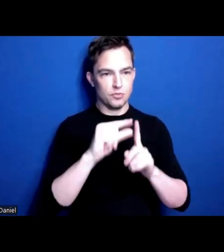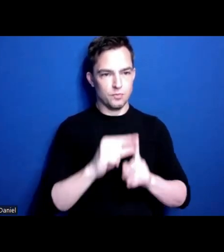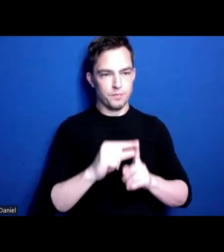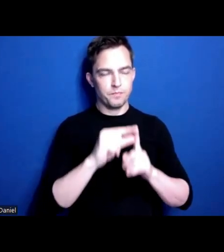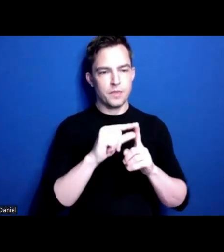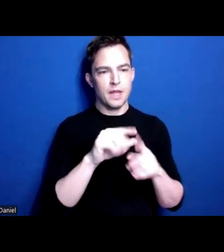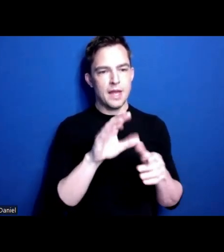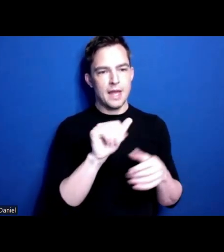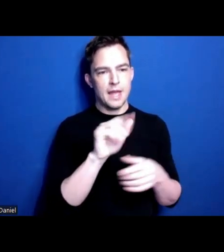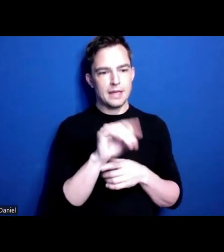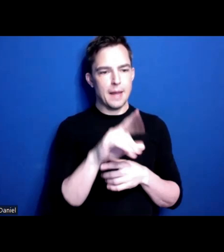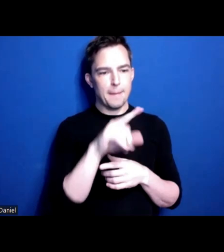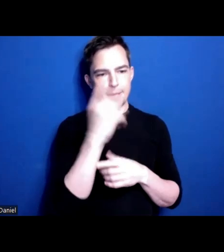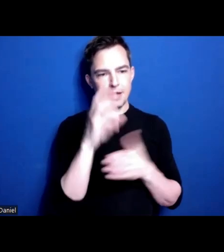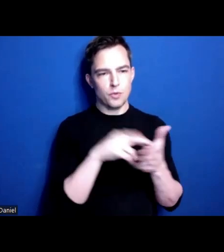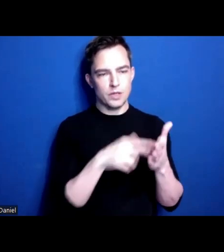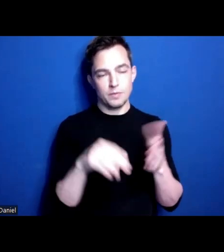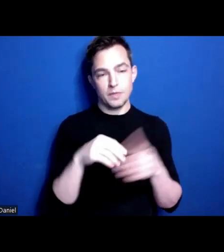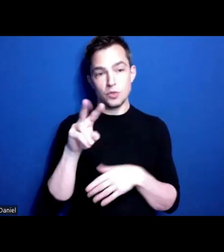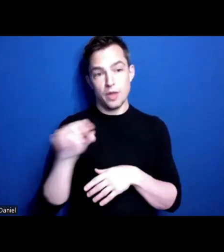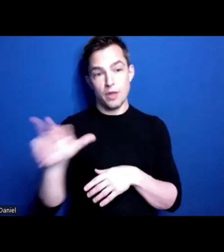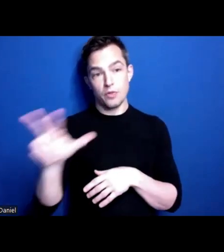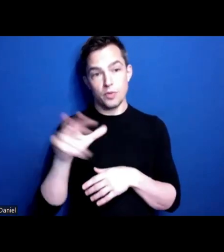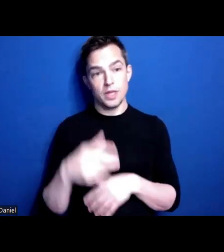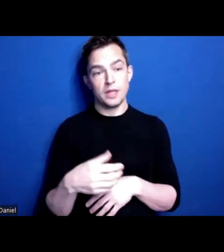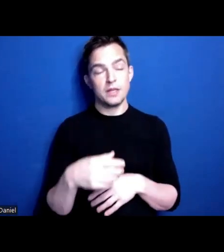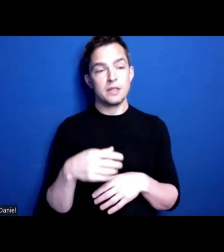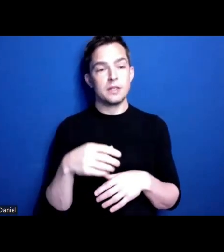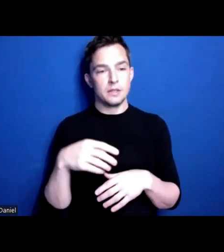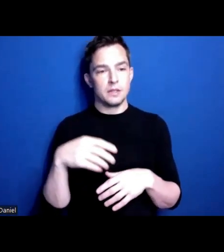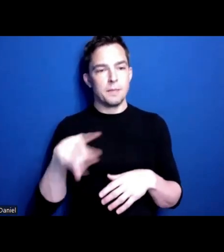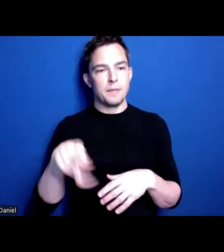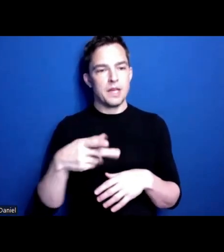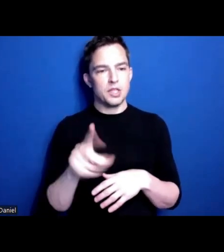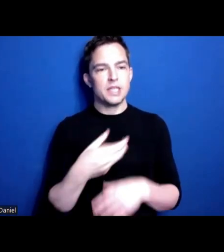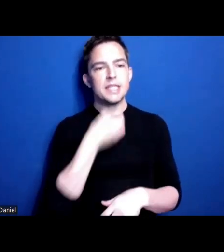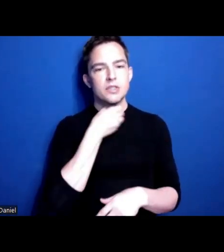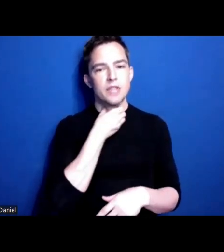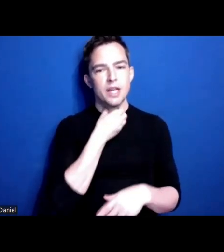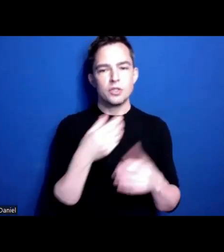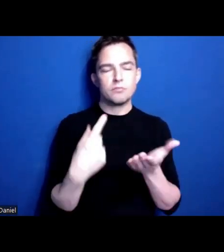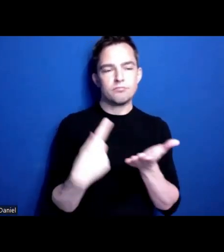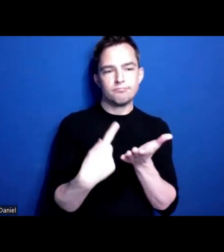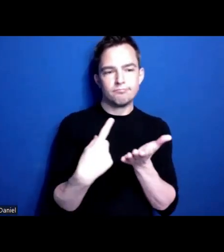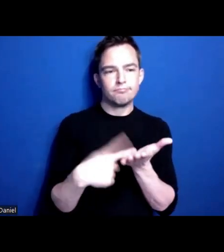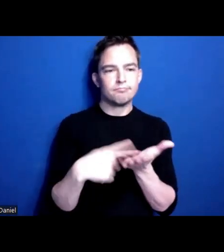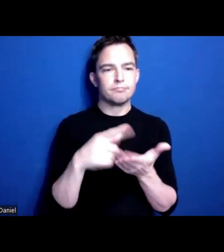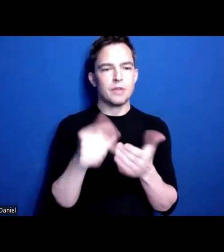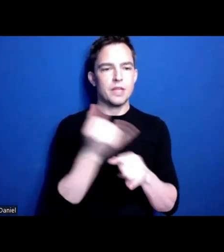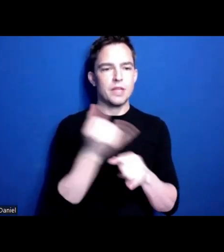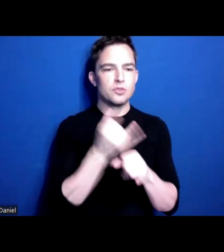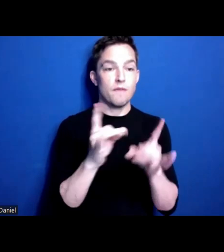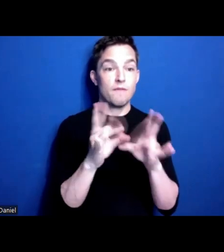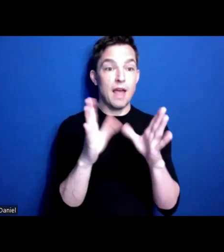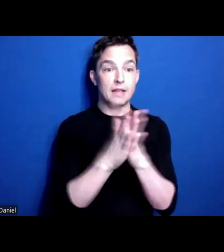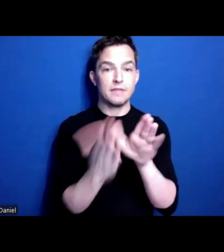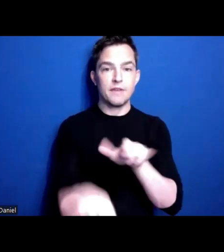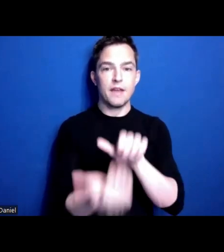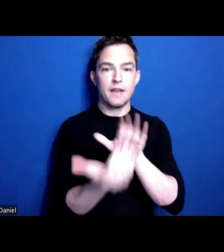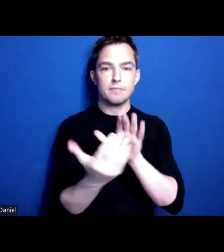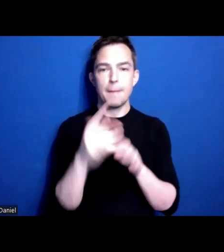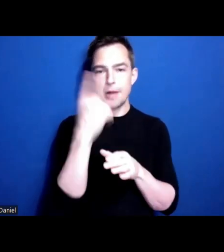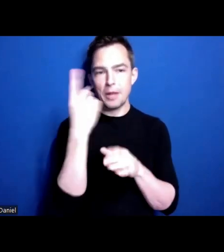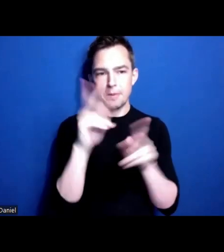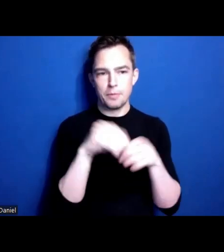her 2003 PhD dissertation to refer to the institutional violence faced by Black people in